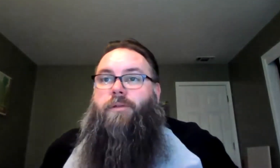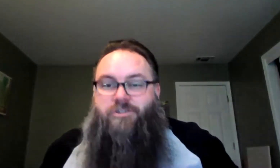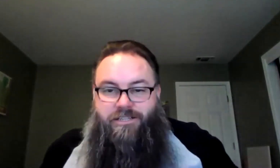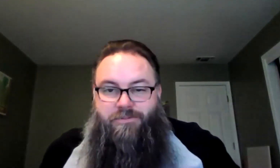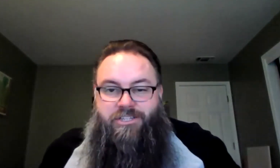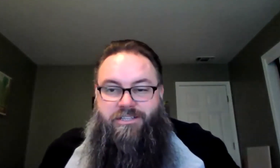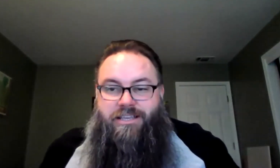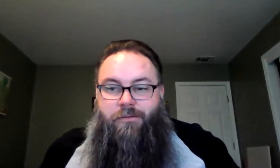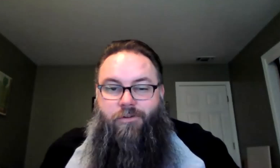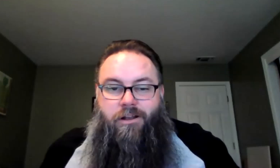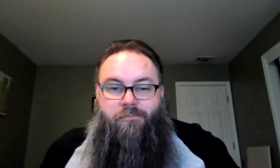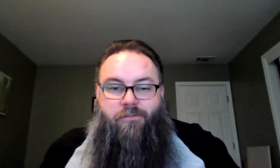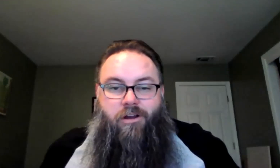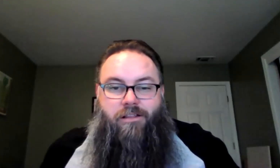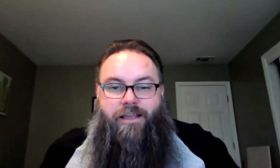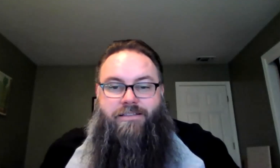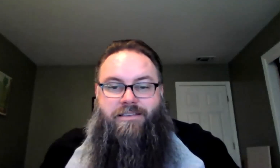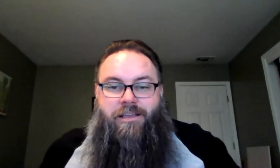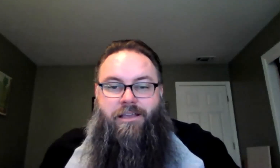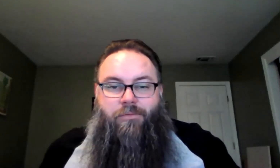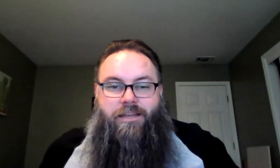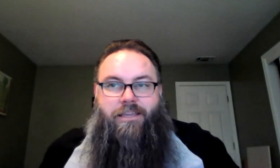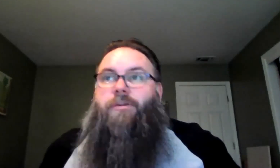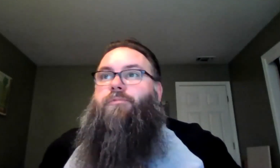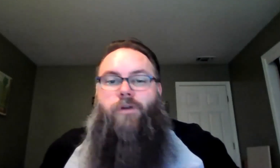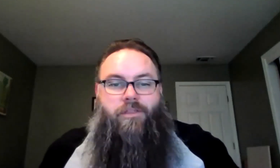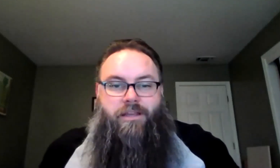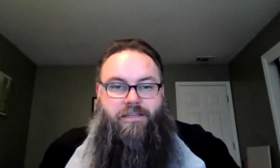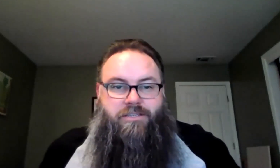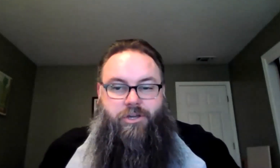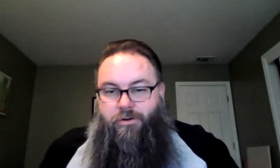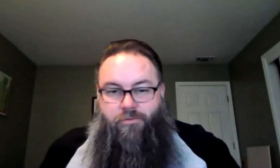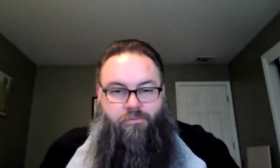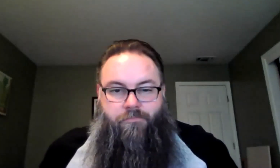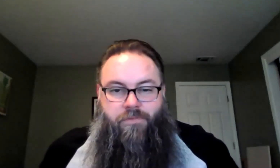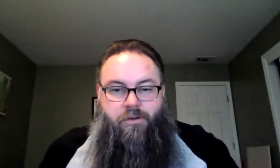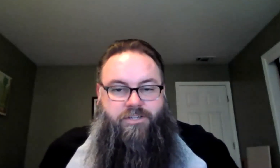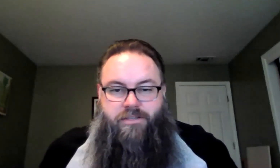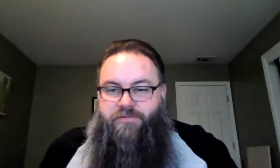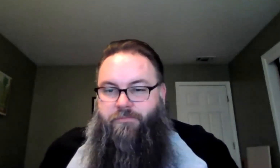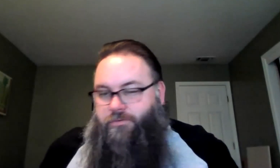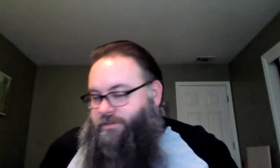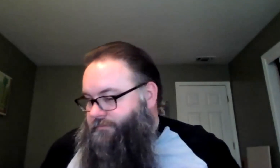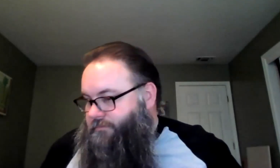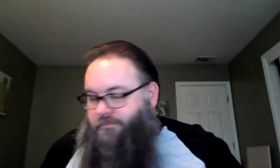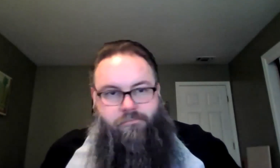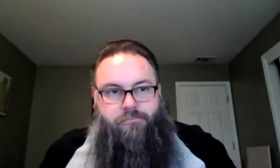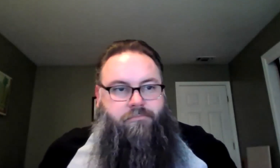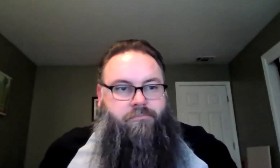some permanent transportation set up for a number of our clients, and we need to get people where they need to go. Questions from